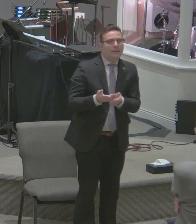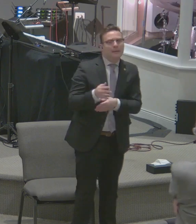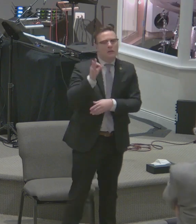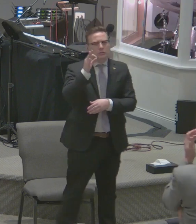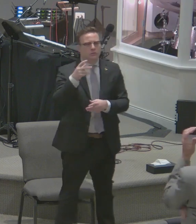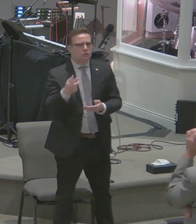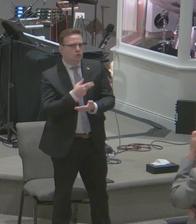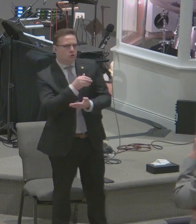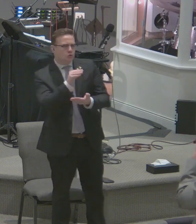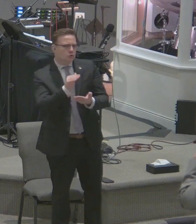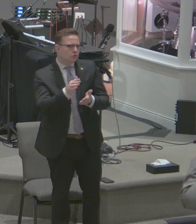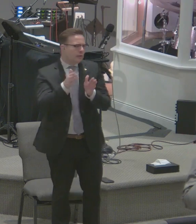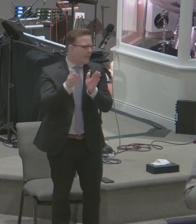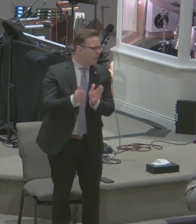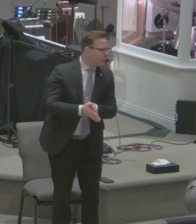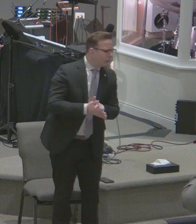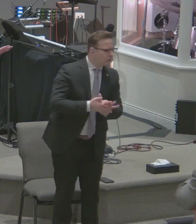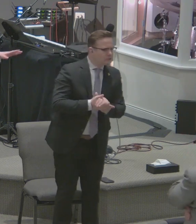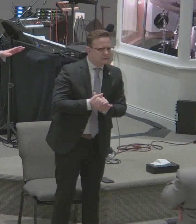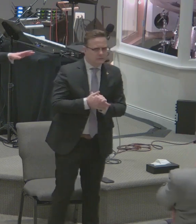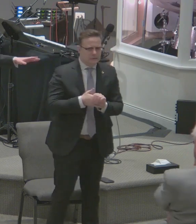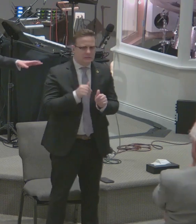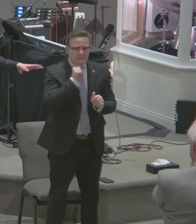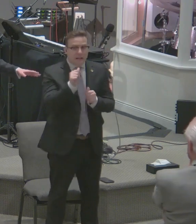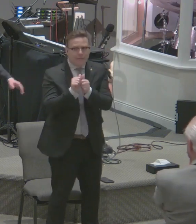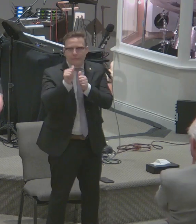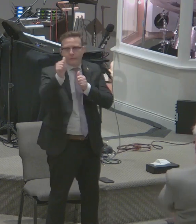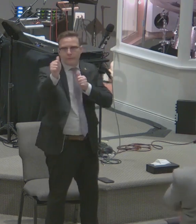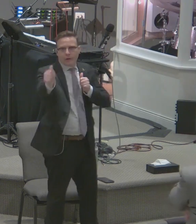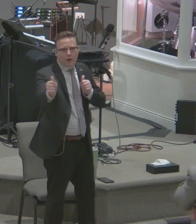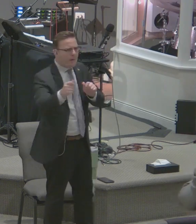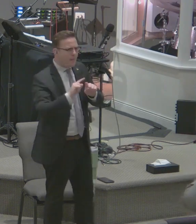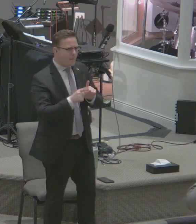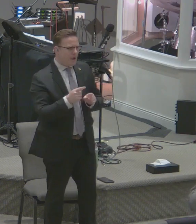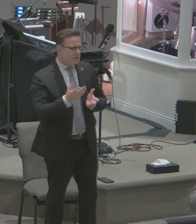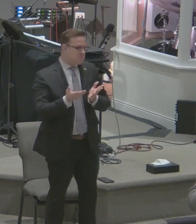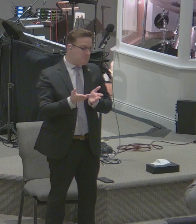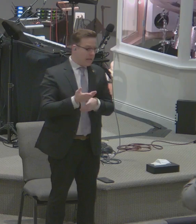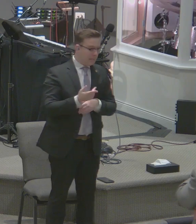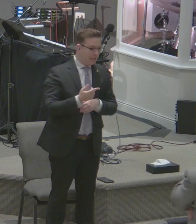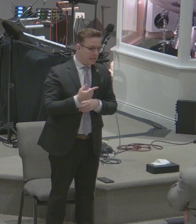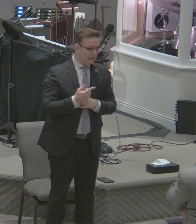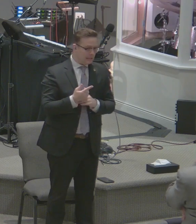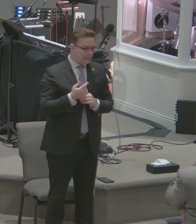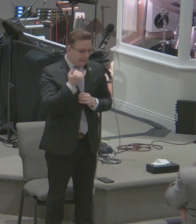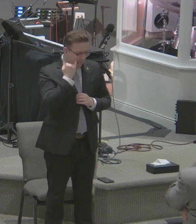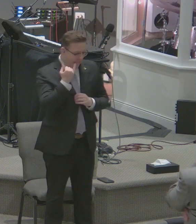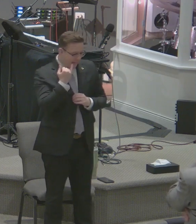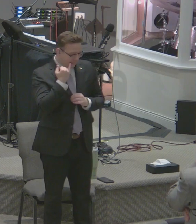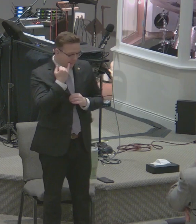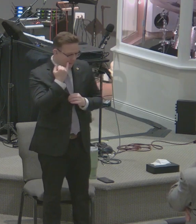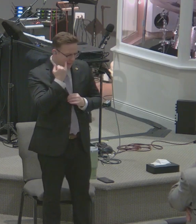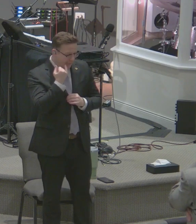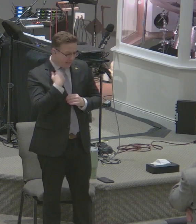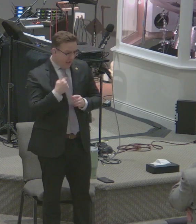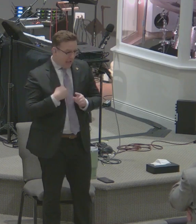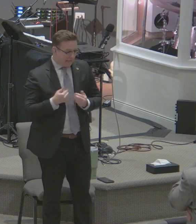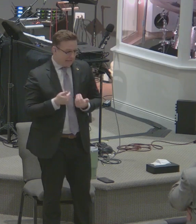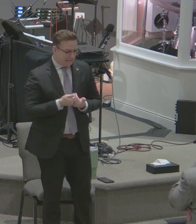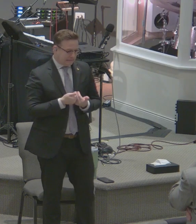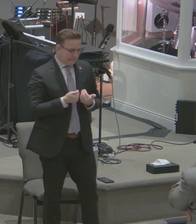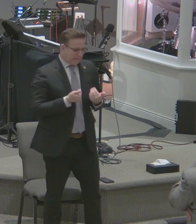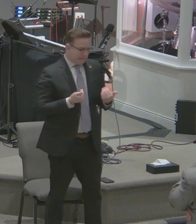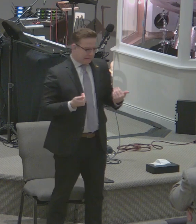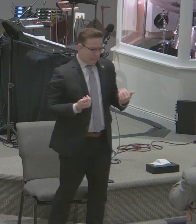to, maybe he's not just too far that he can't do anything, but maybe I'm too far he can't even see where I'm at.